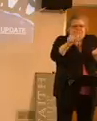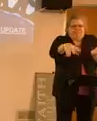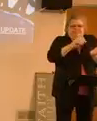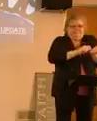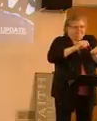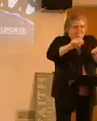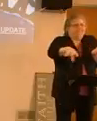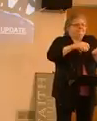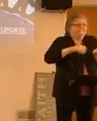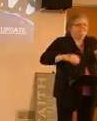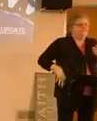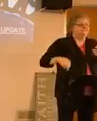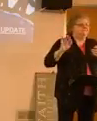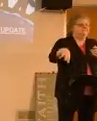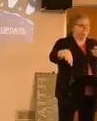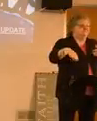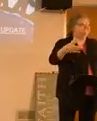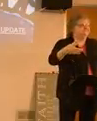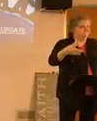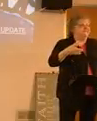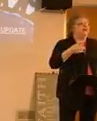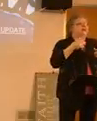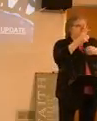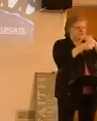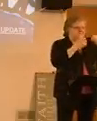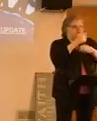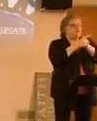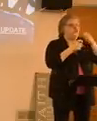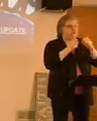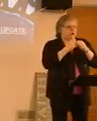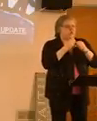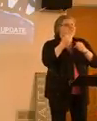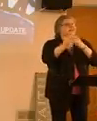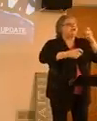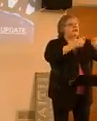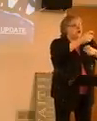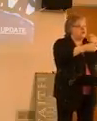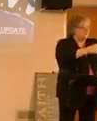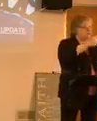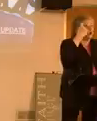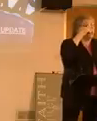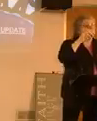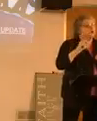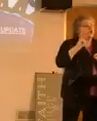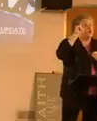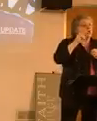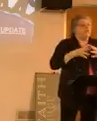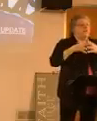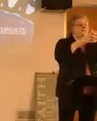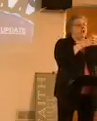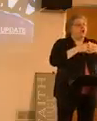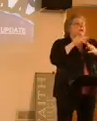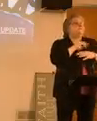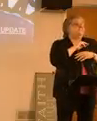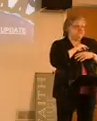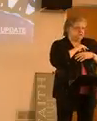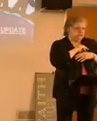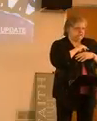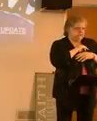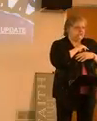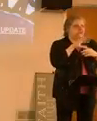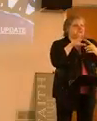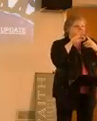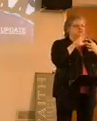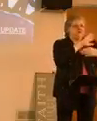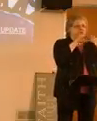special national offerings that we take every year. Annie Armstrong, we're collecting for North American missions, and this one is especially for all of